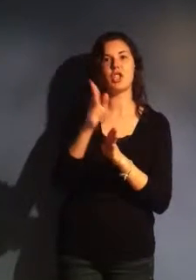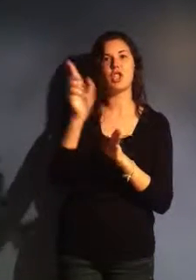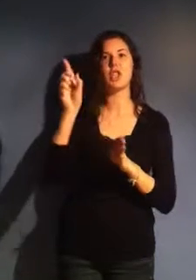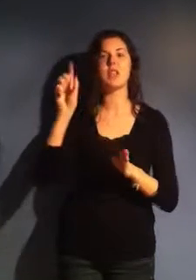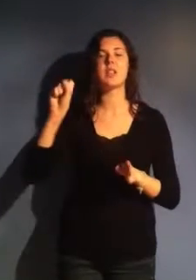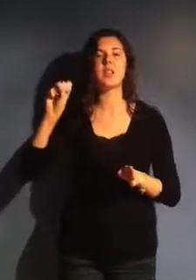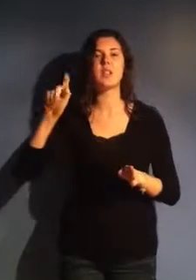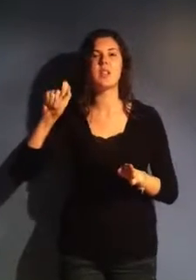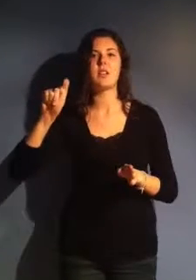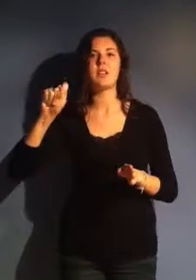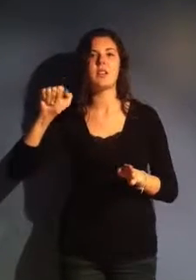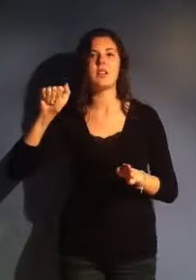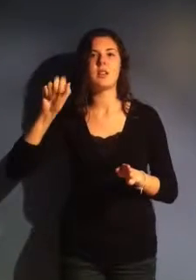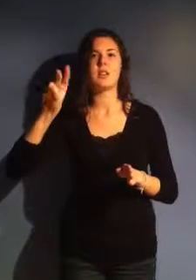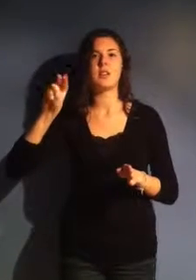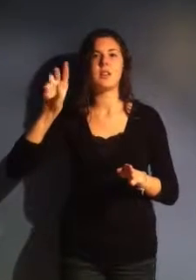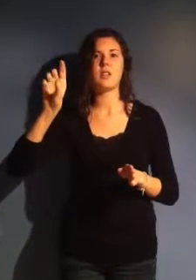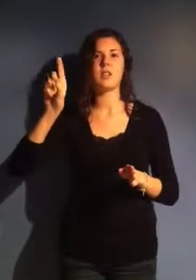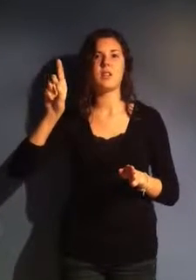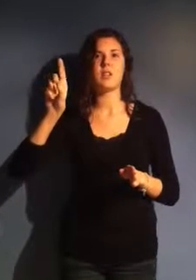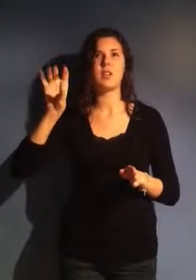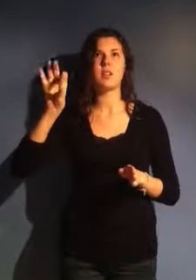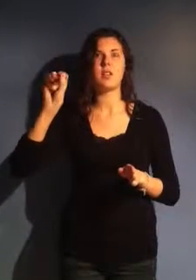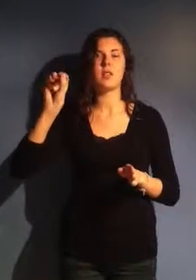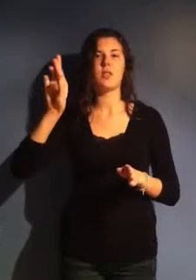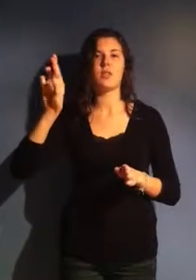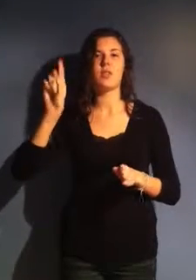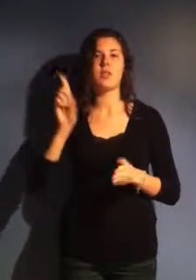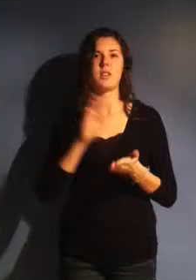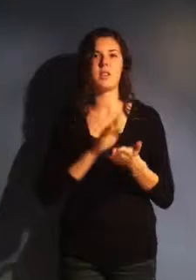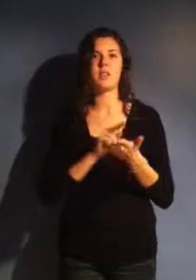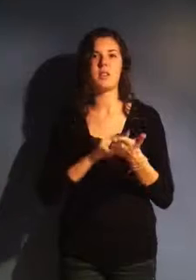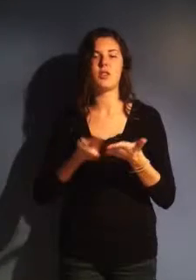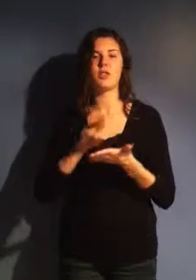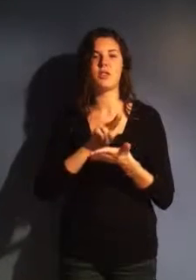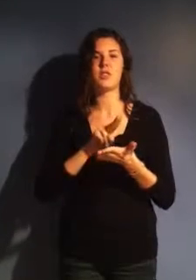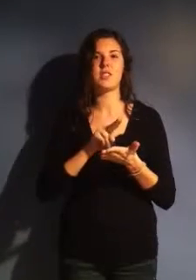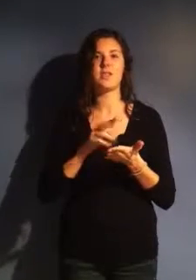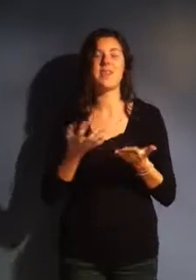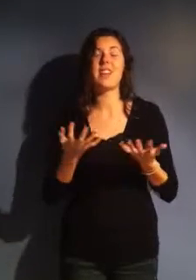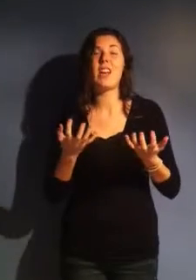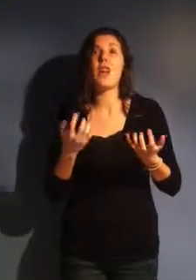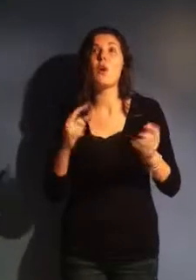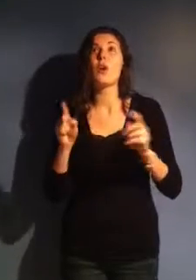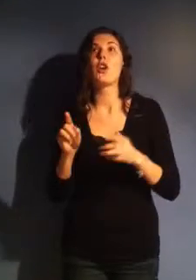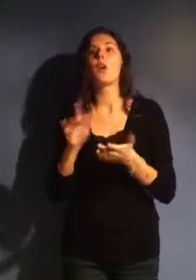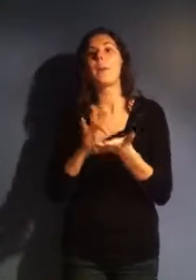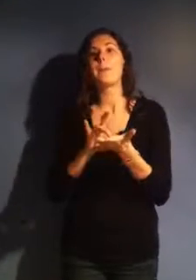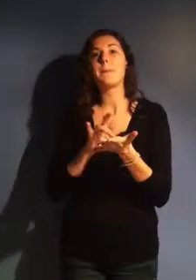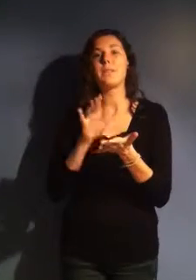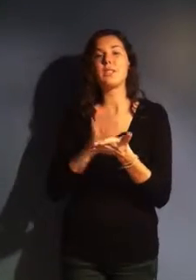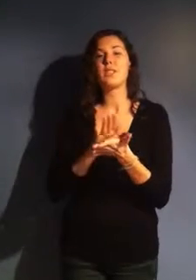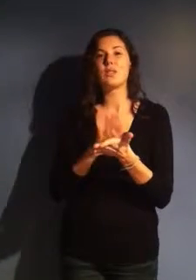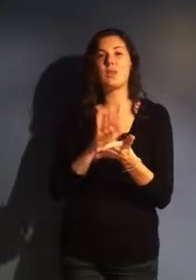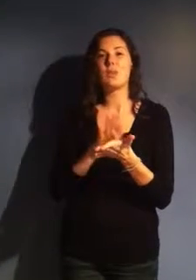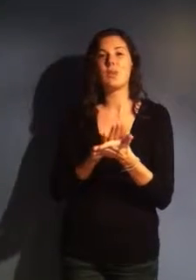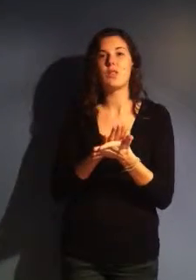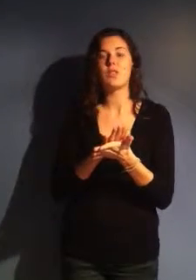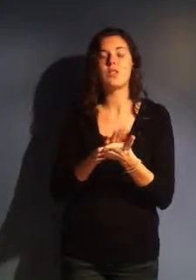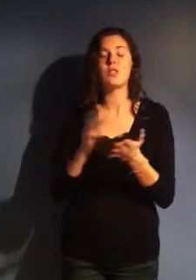eventually I want to go to med school, so volunteering at a laboratory seemed like a pretty good idea, and I've actually learned a phenomenal